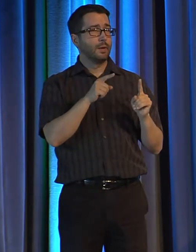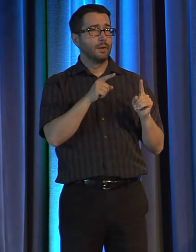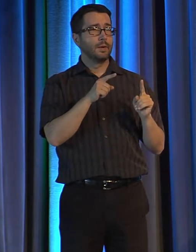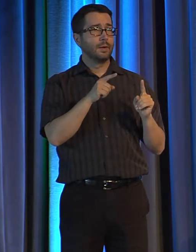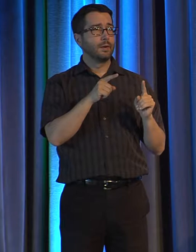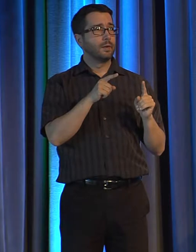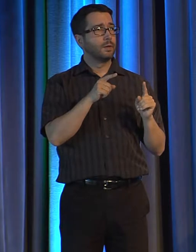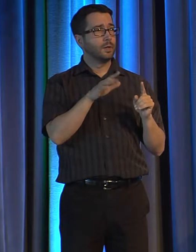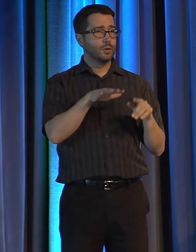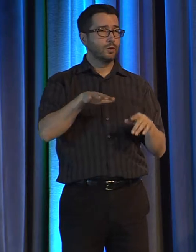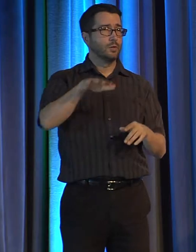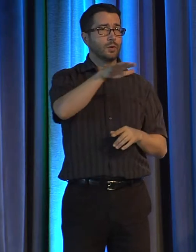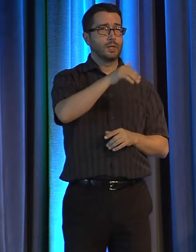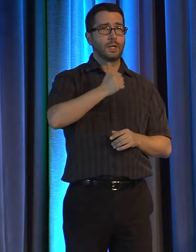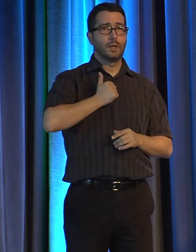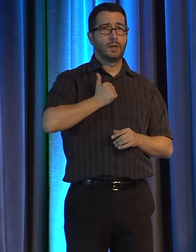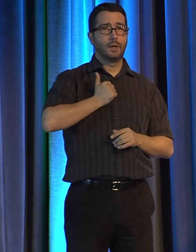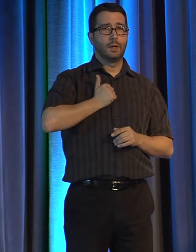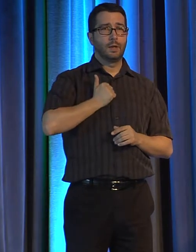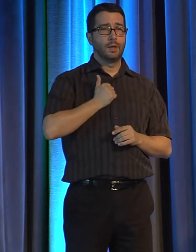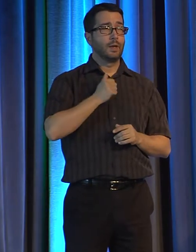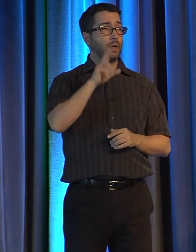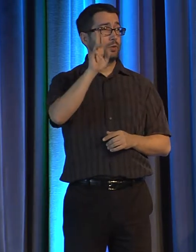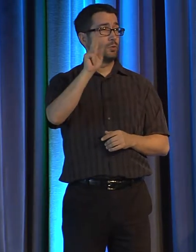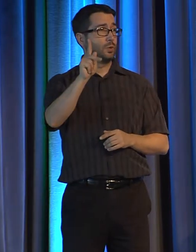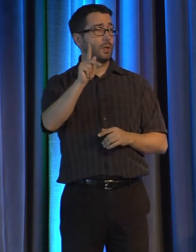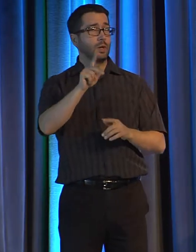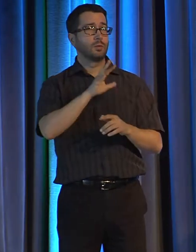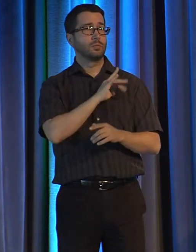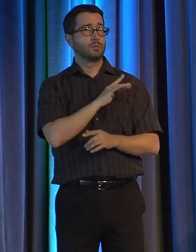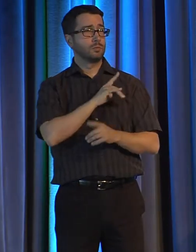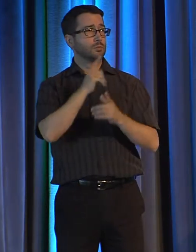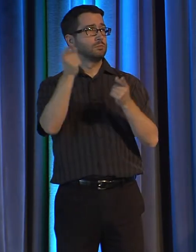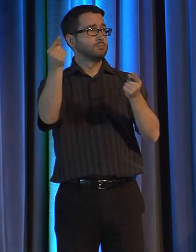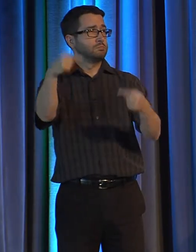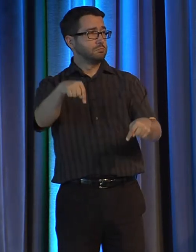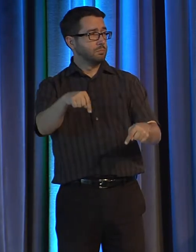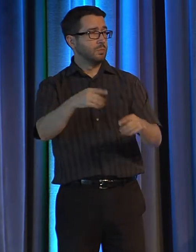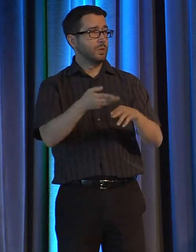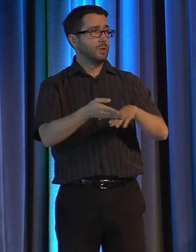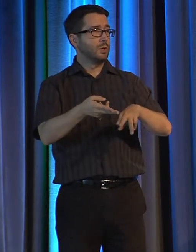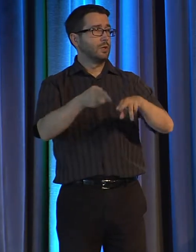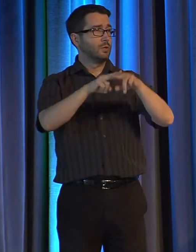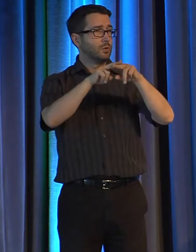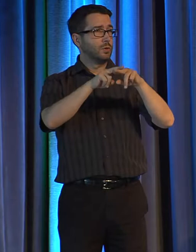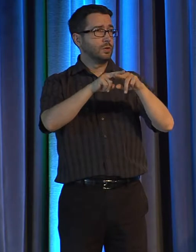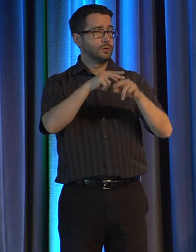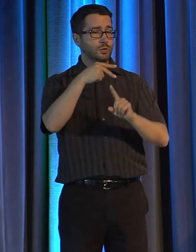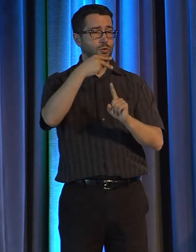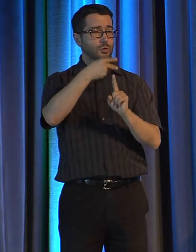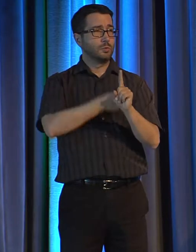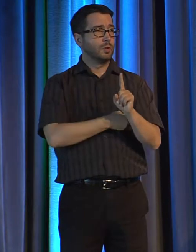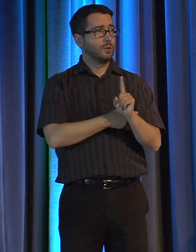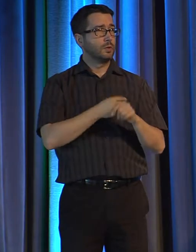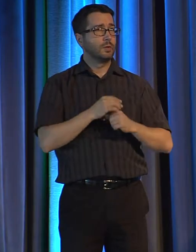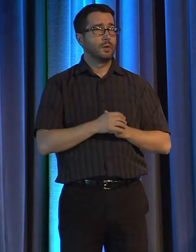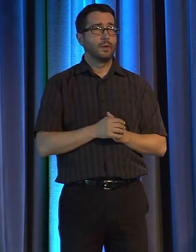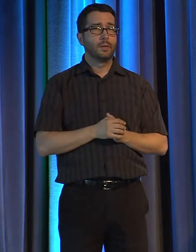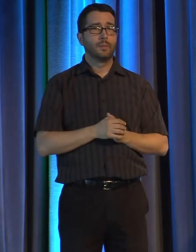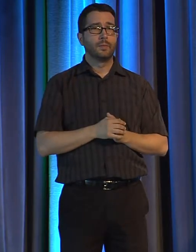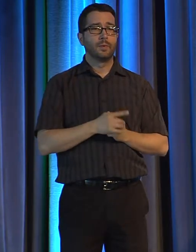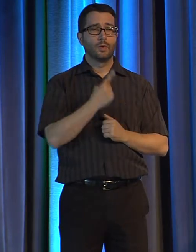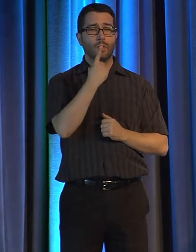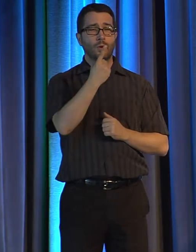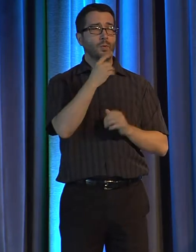this country, and particularly to the United Kingdom, with a significant increase in the last 2 months of site visits, particularly of